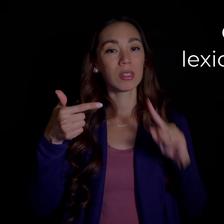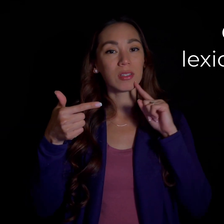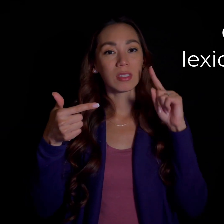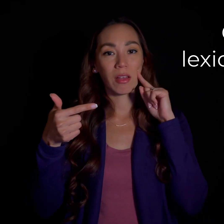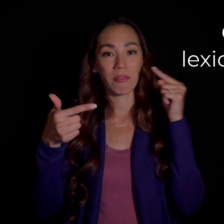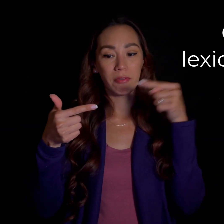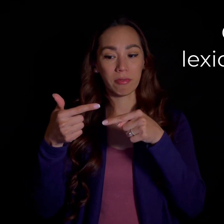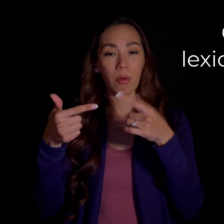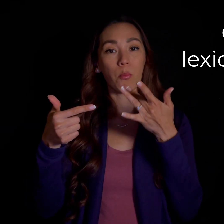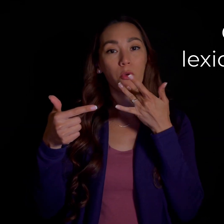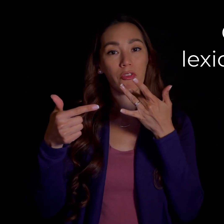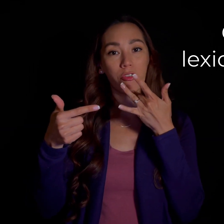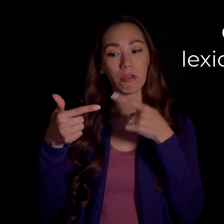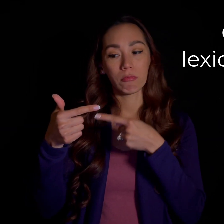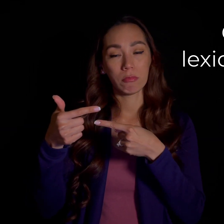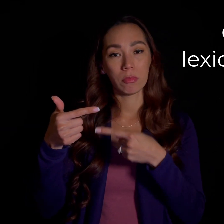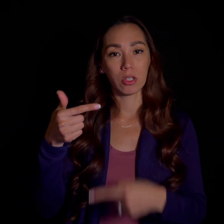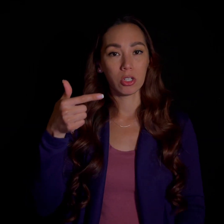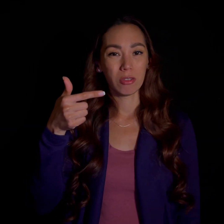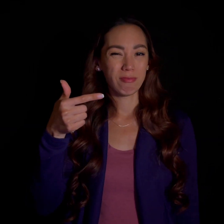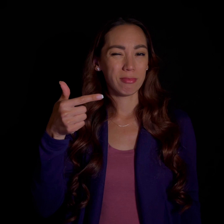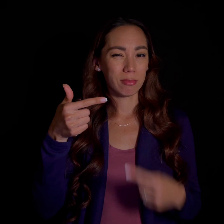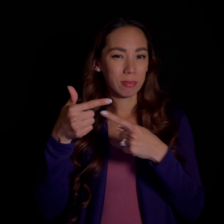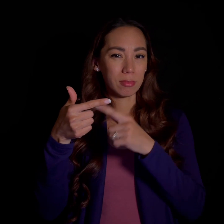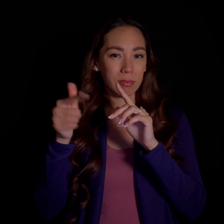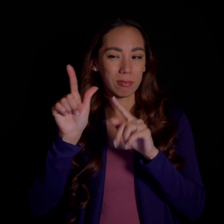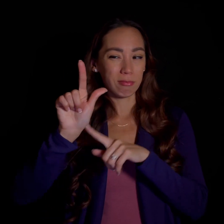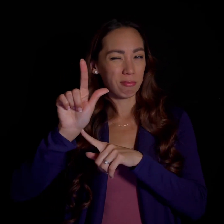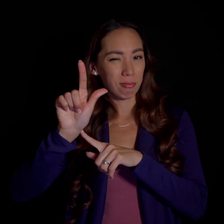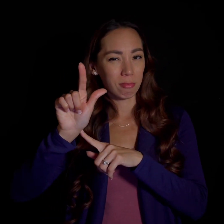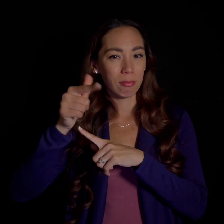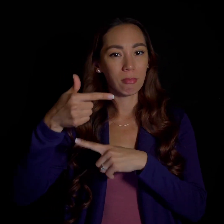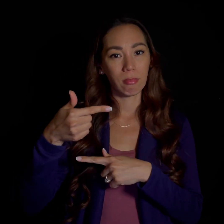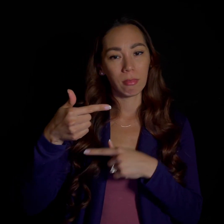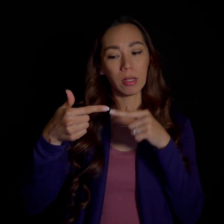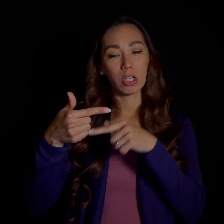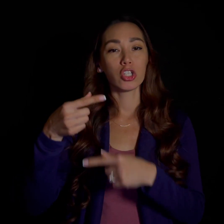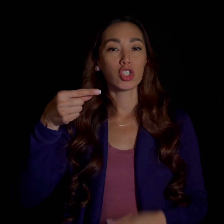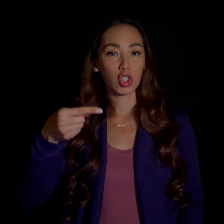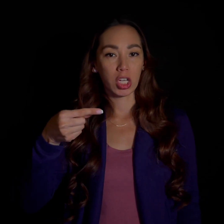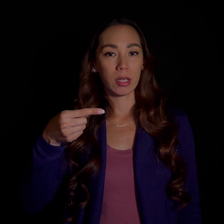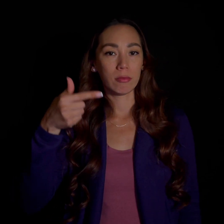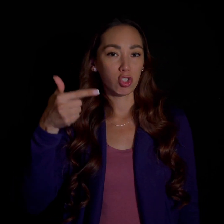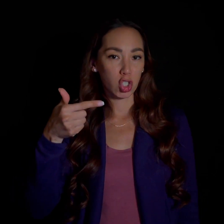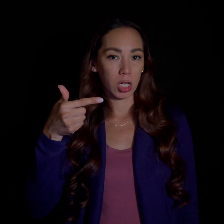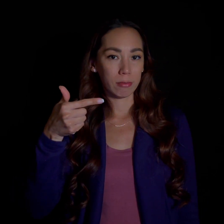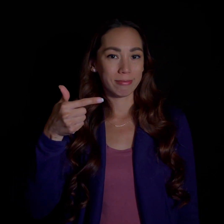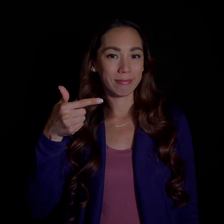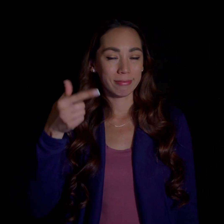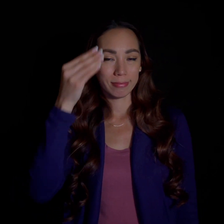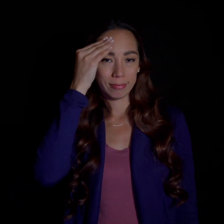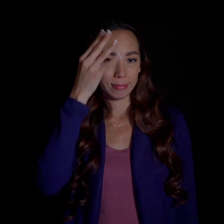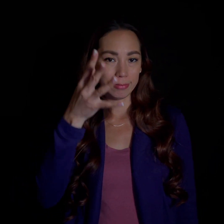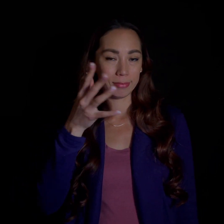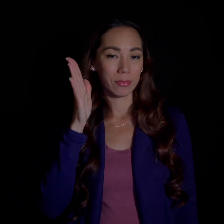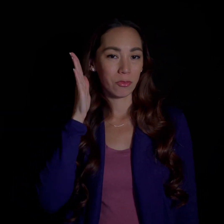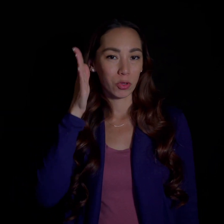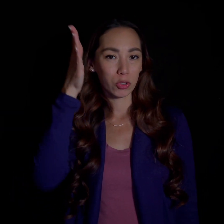lot of the deaf like to make the G more like a L shape, but to the side.